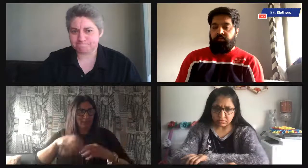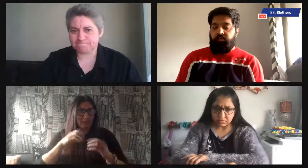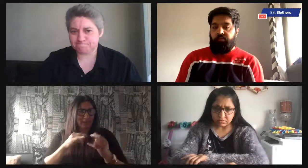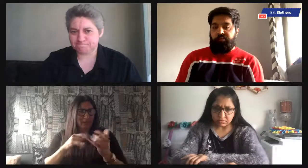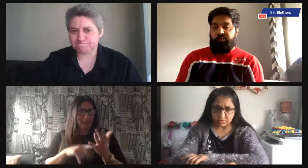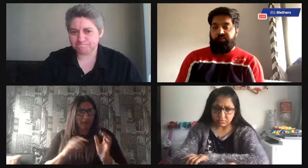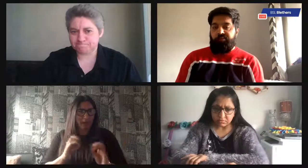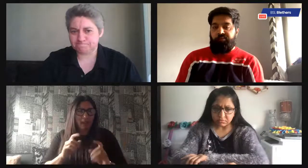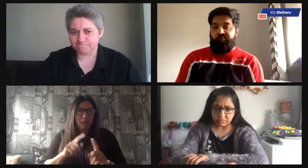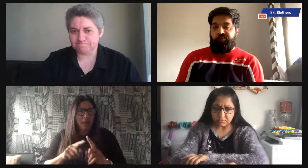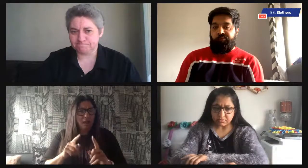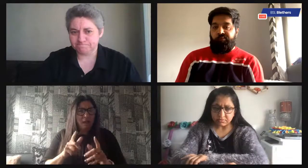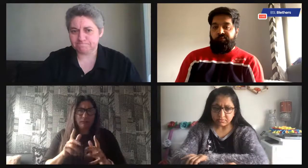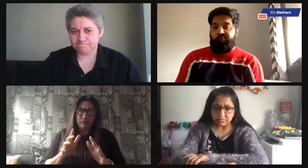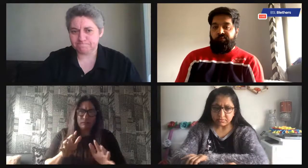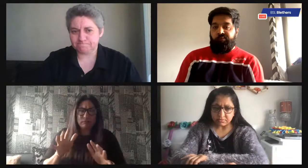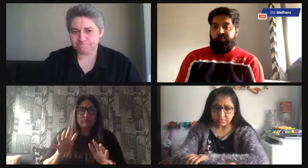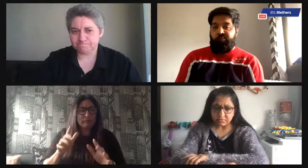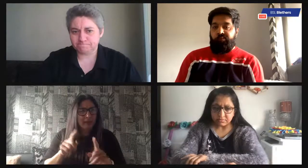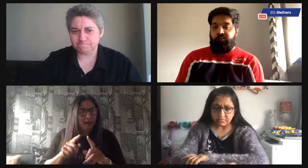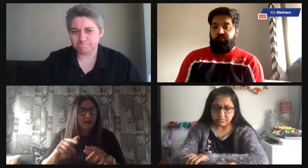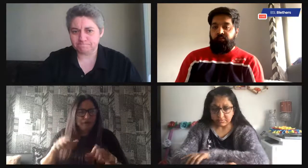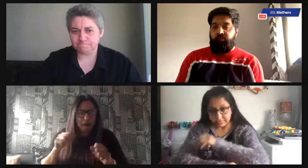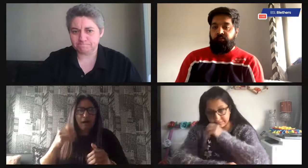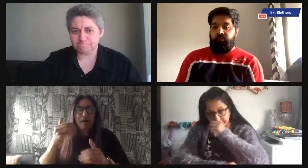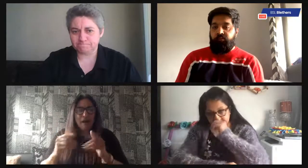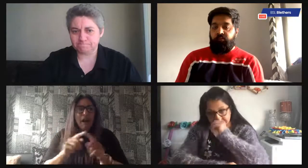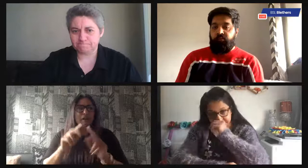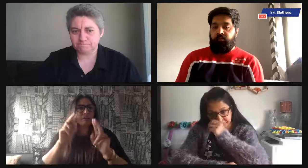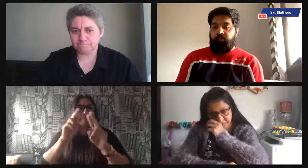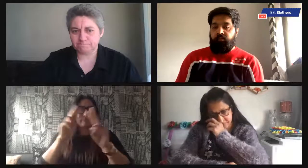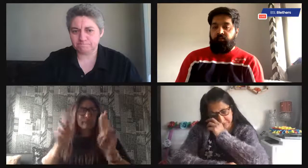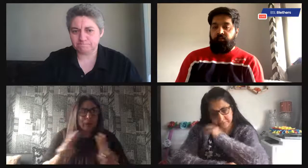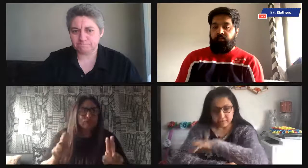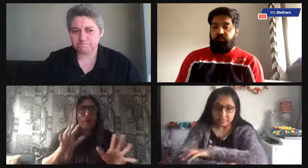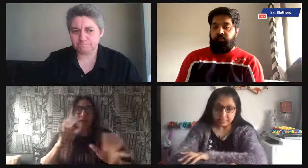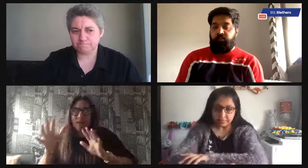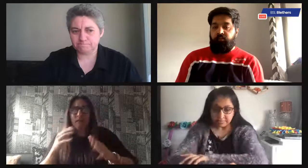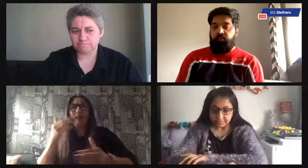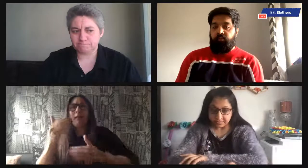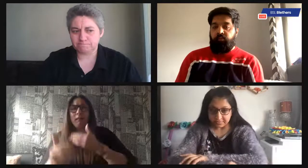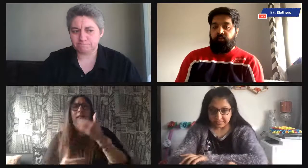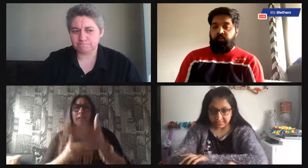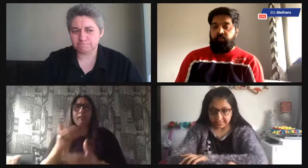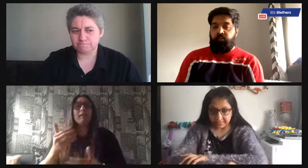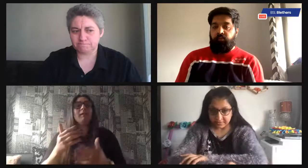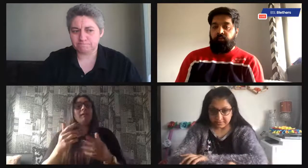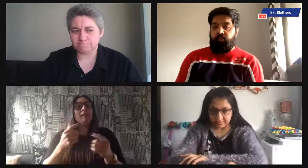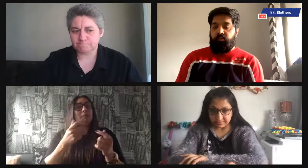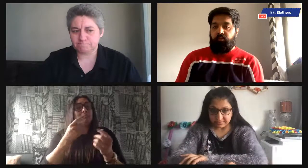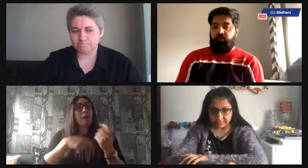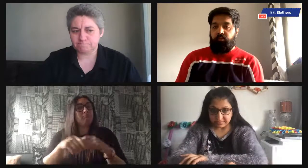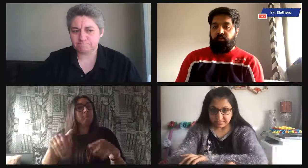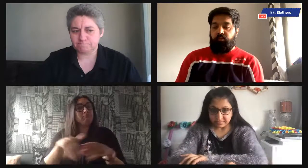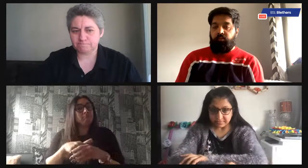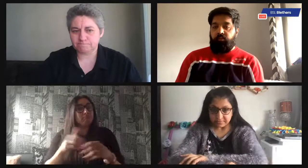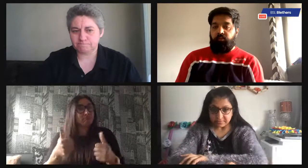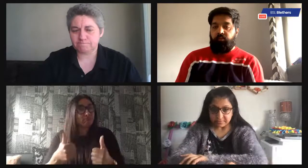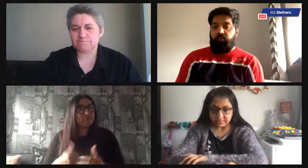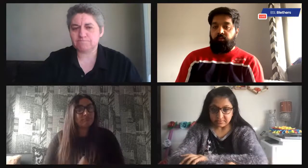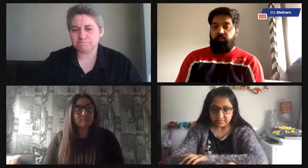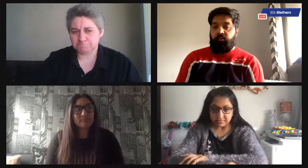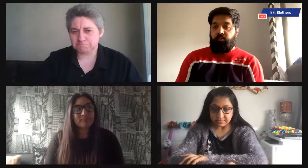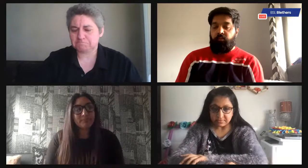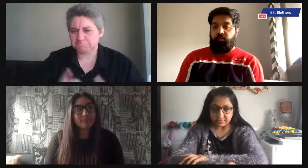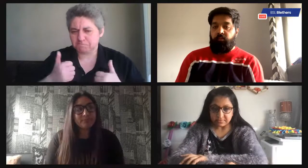they come here with a different sign language than us as well. So what we have to do is we usually start to